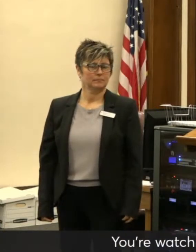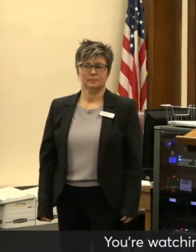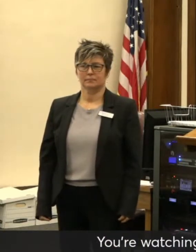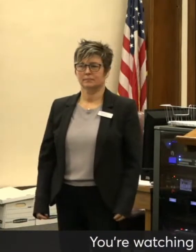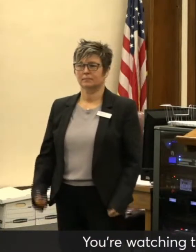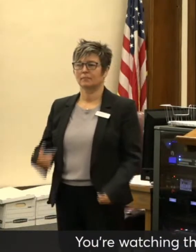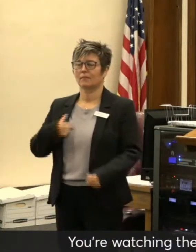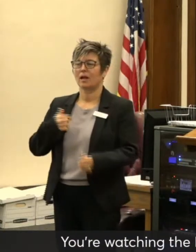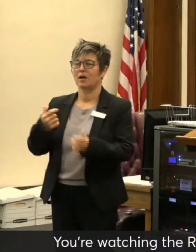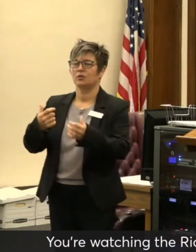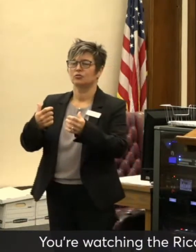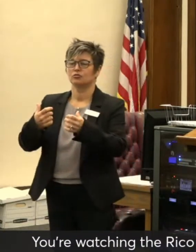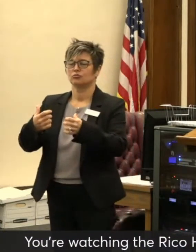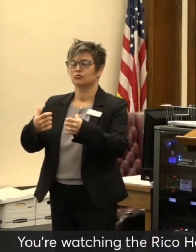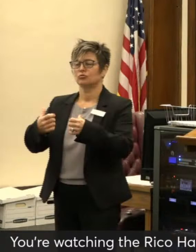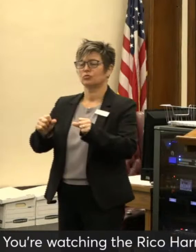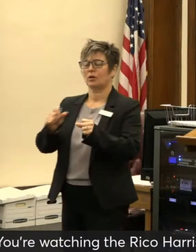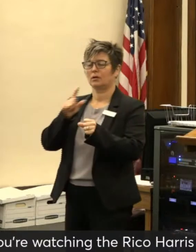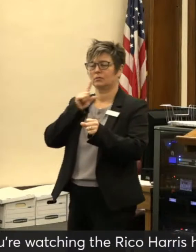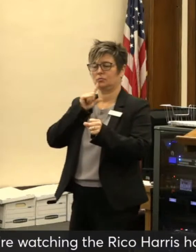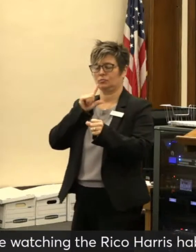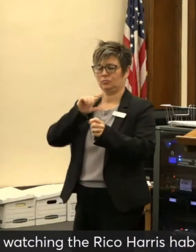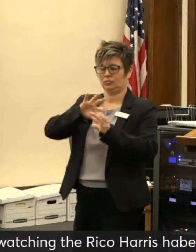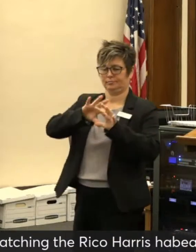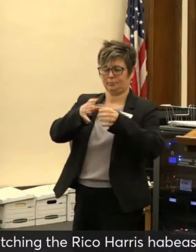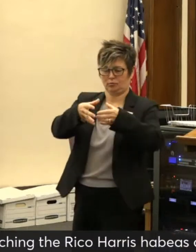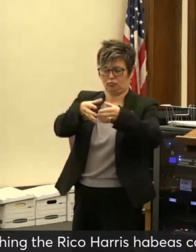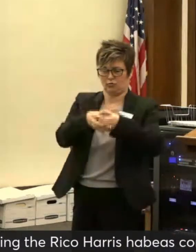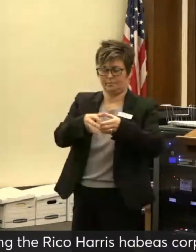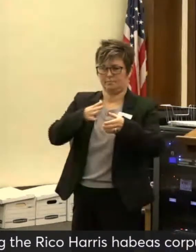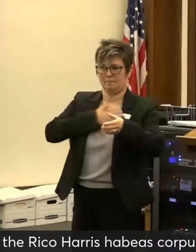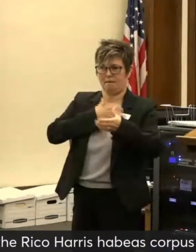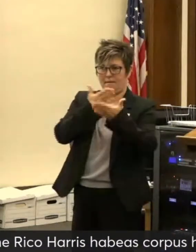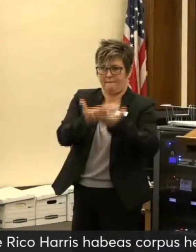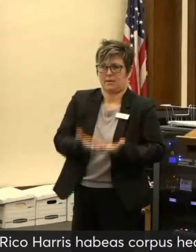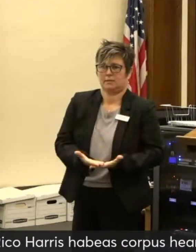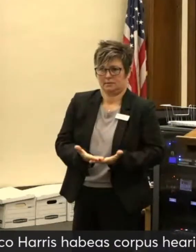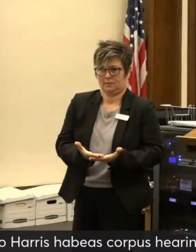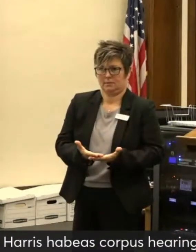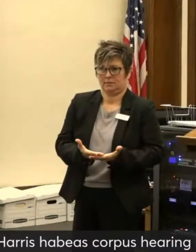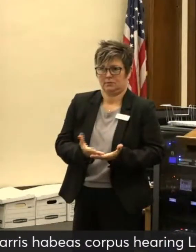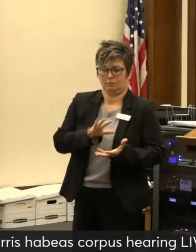groupings, so I can maybe make that a little bit easier as I kind of walk through.